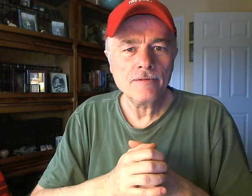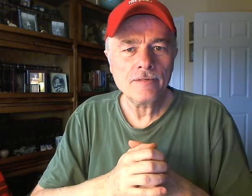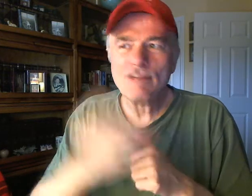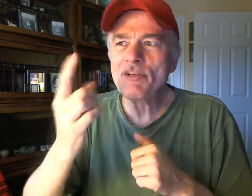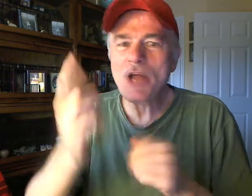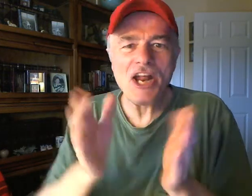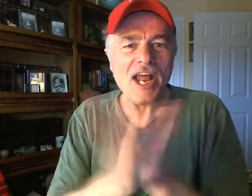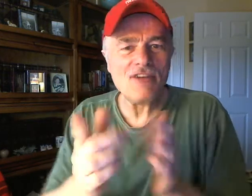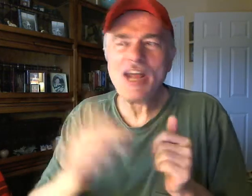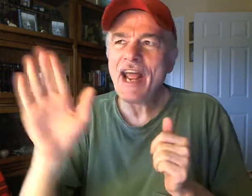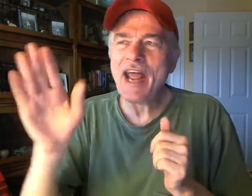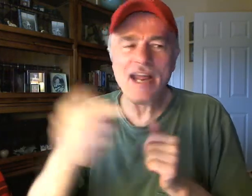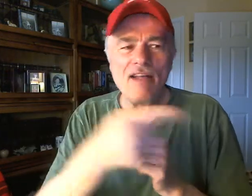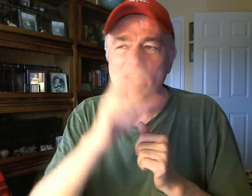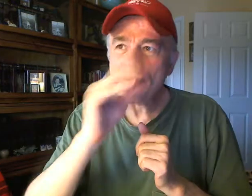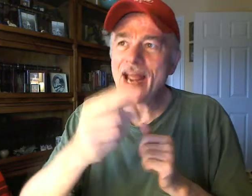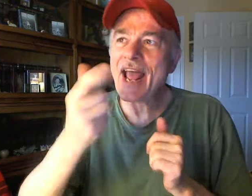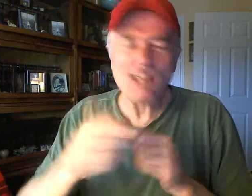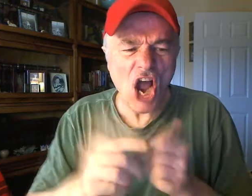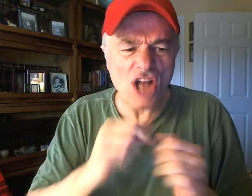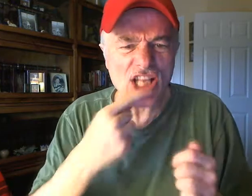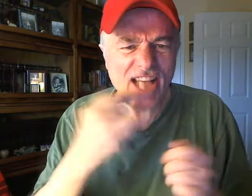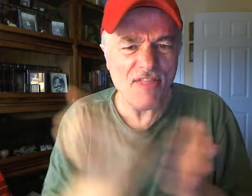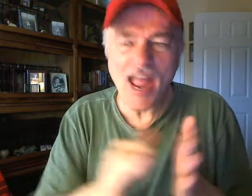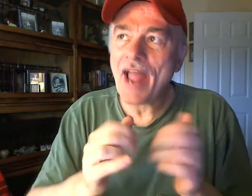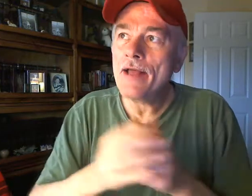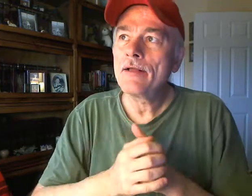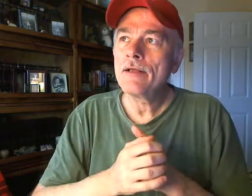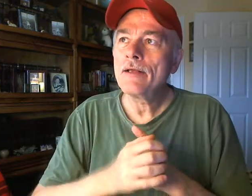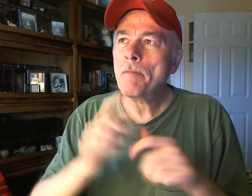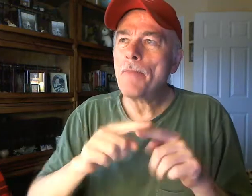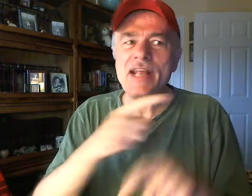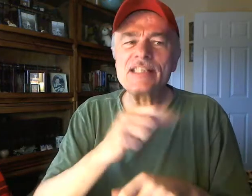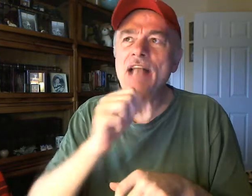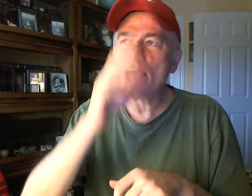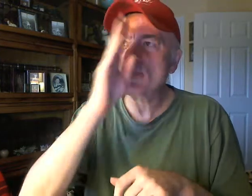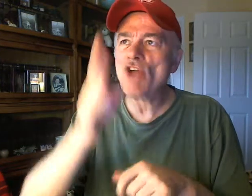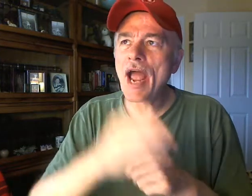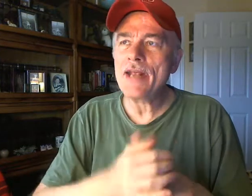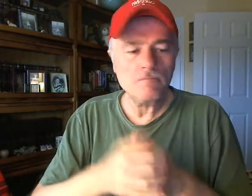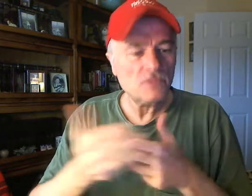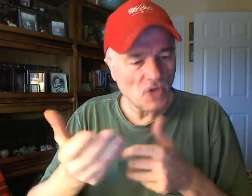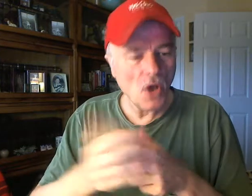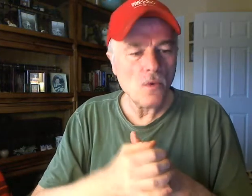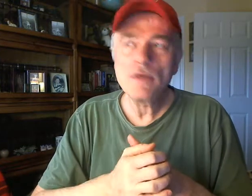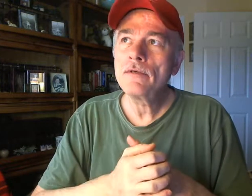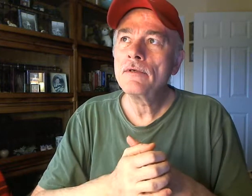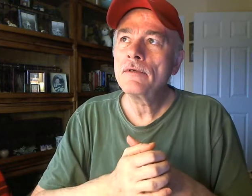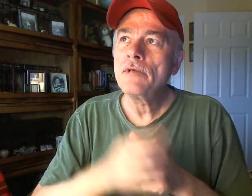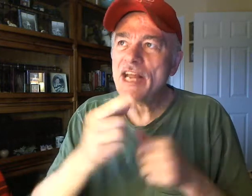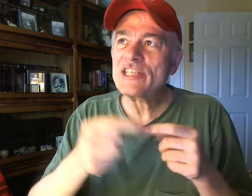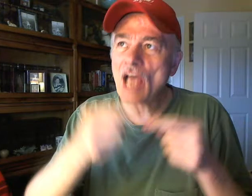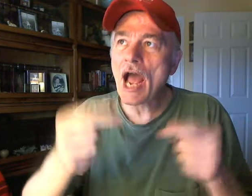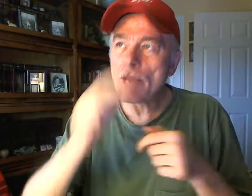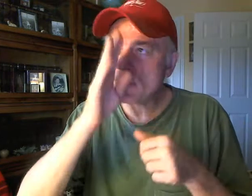straight. If you man out of hand, that man, oh, that's a man! But he's not straight, so. He said, I'm